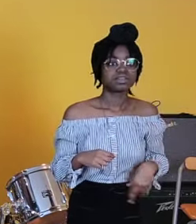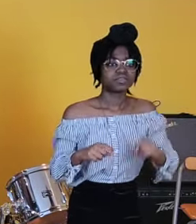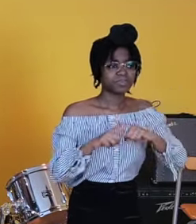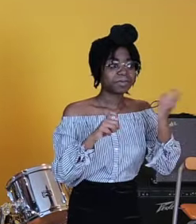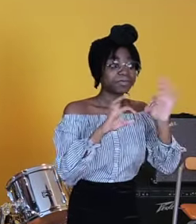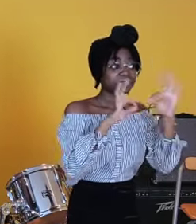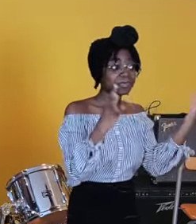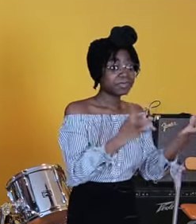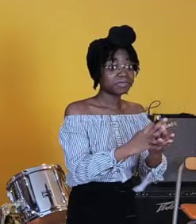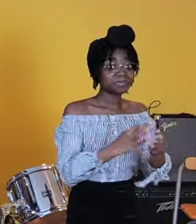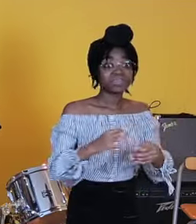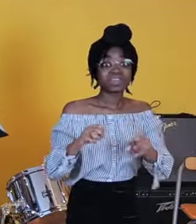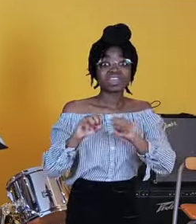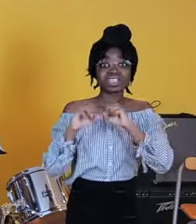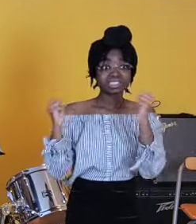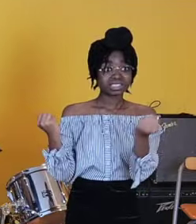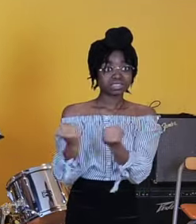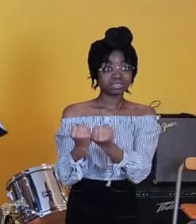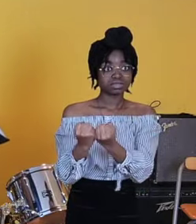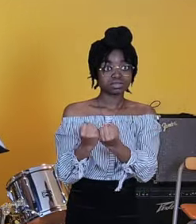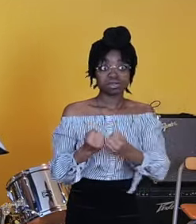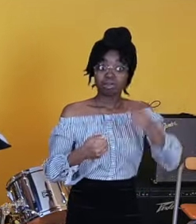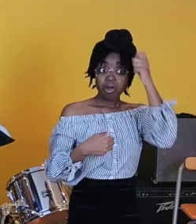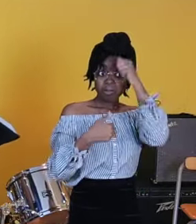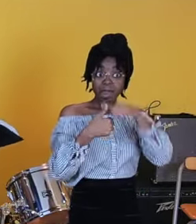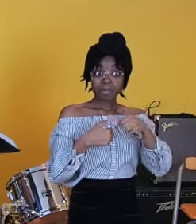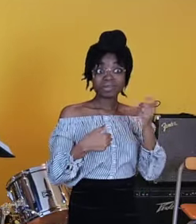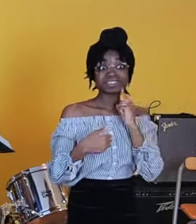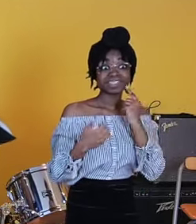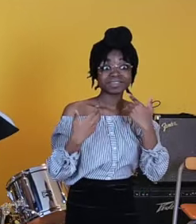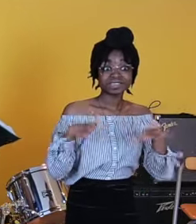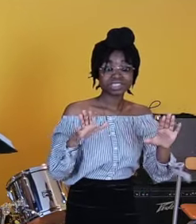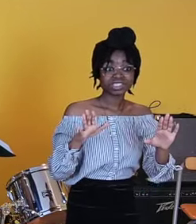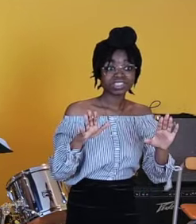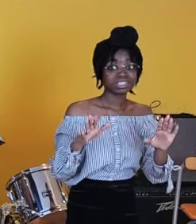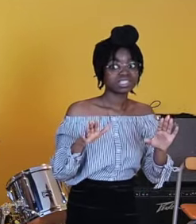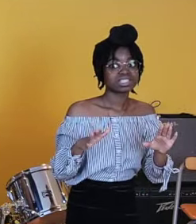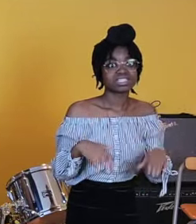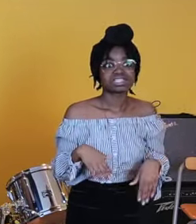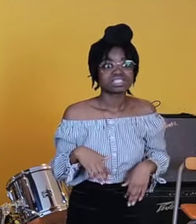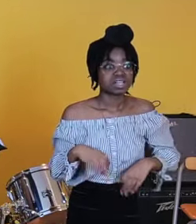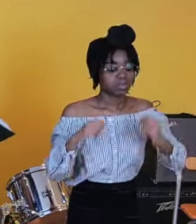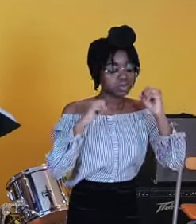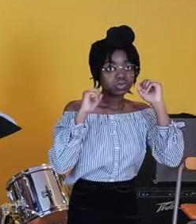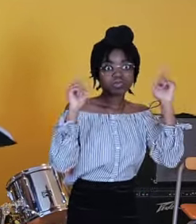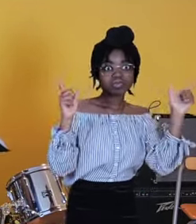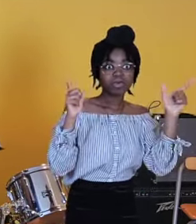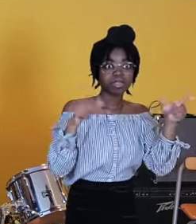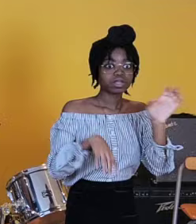morning, I was surprised this morning when the church said, oh, pastor, we want to recognize you as a father and as a pastor.